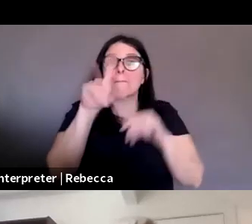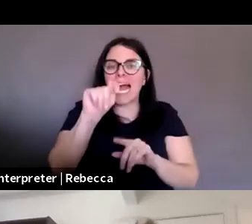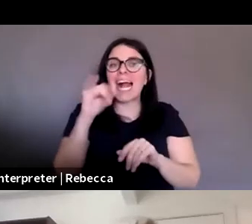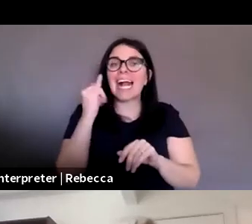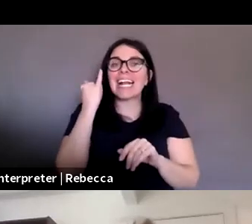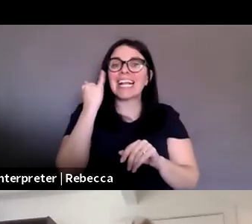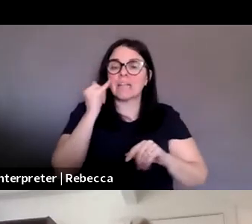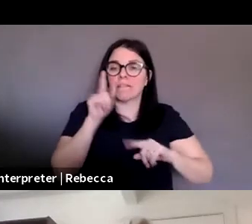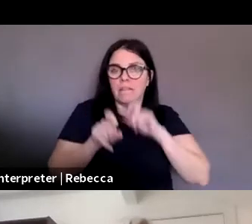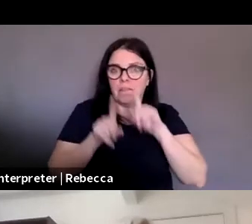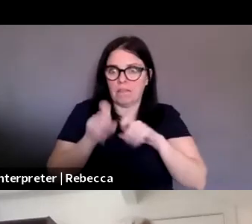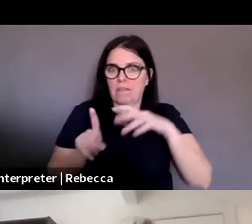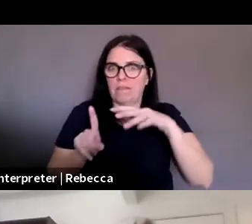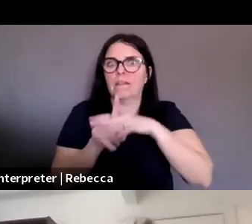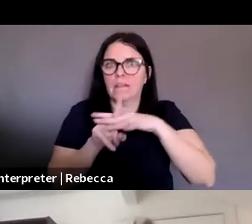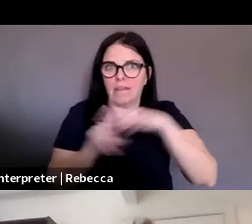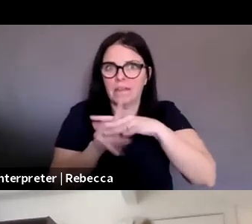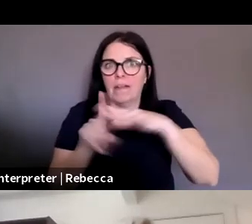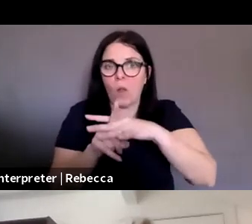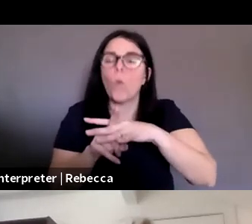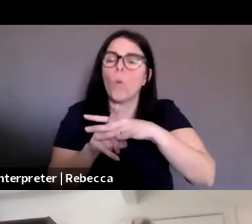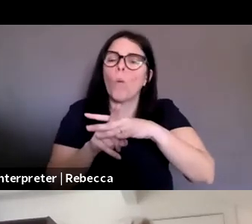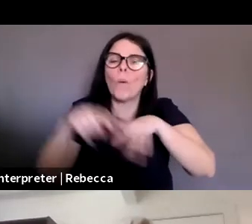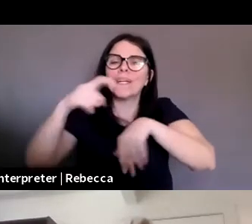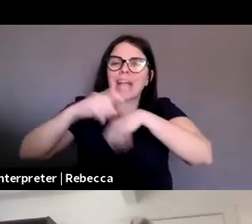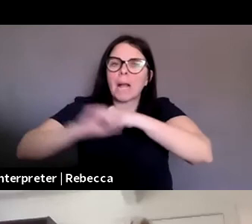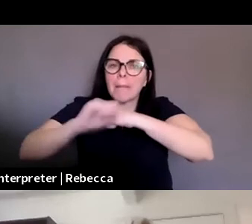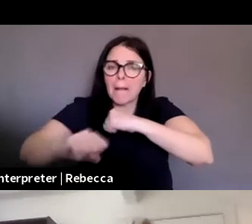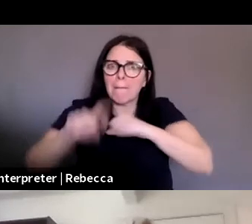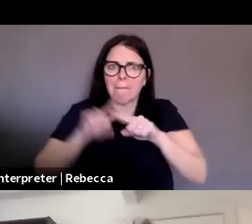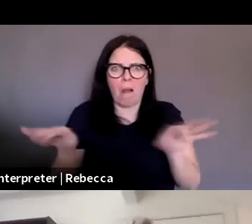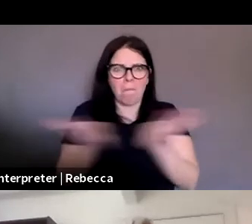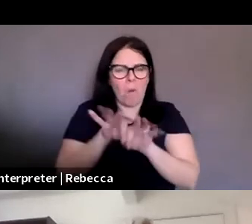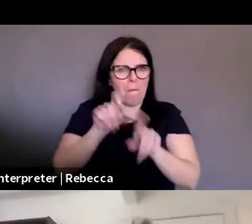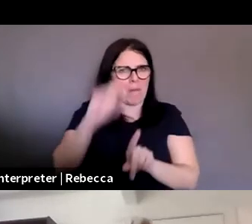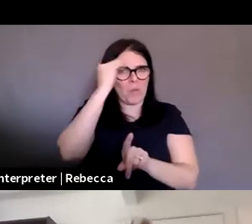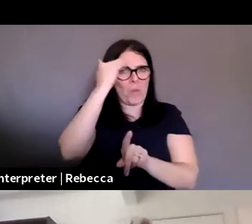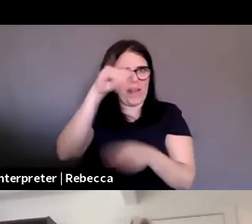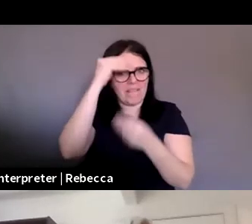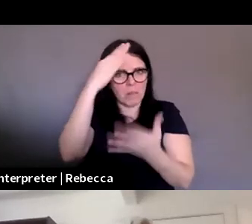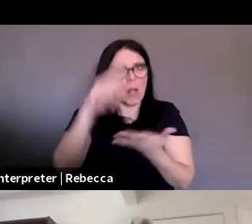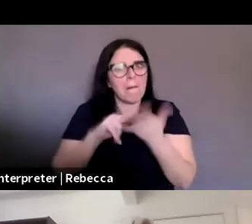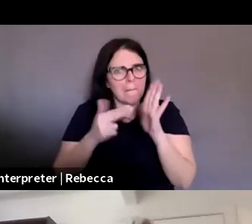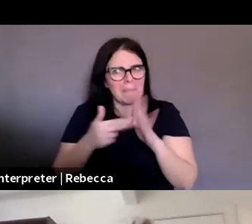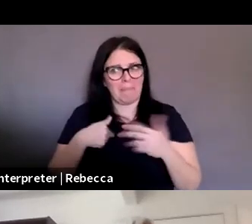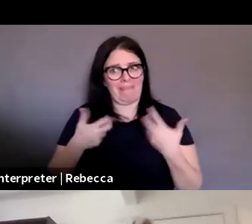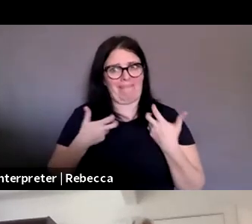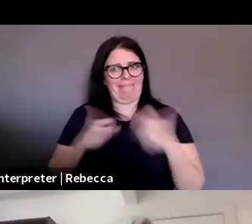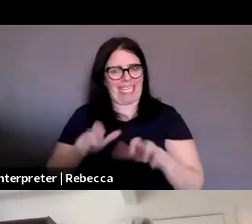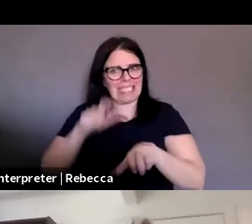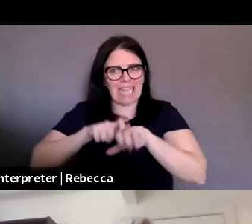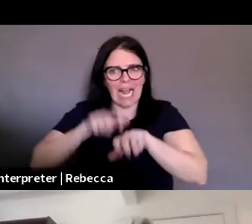takes longer. And you've got to know when that stuff is going on. So you do have to invest the time necessary to explore